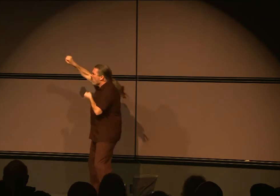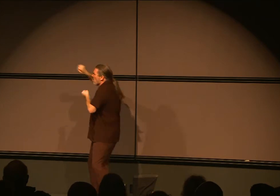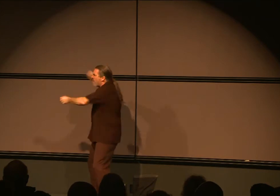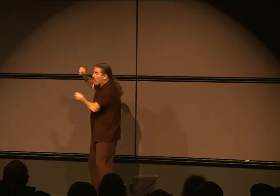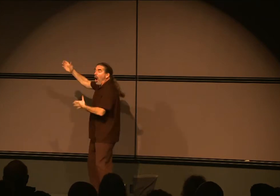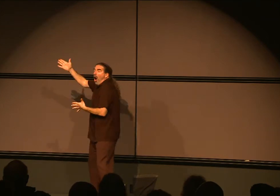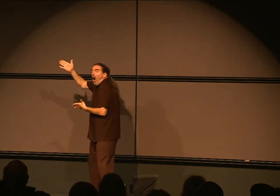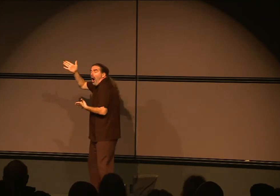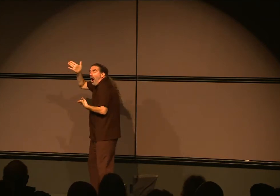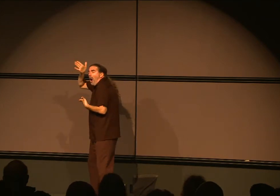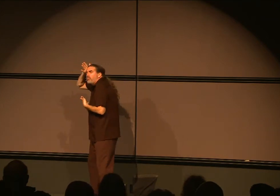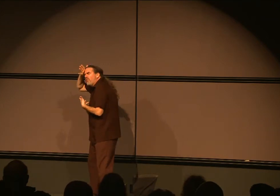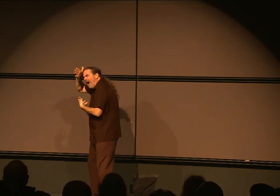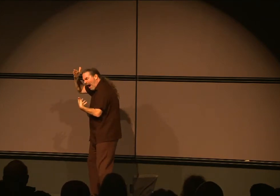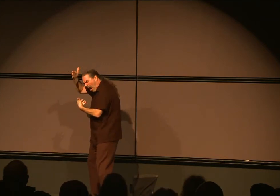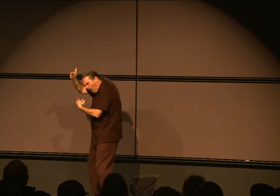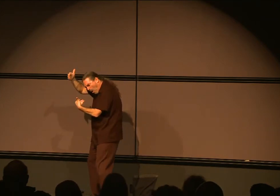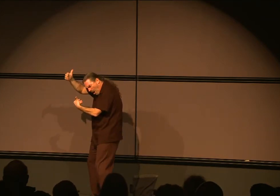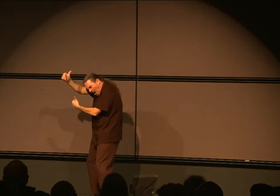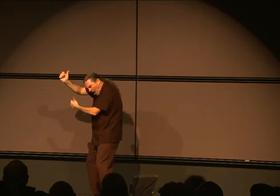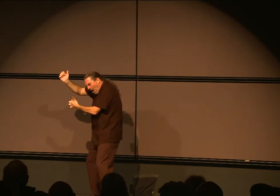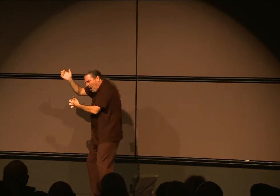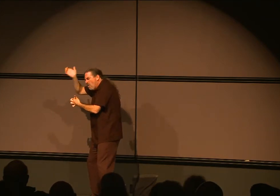Against the wall.